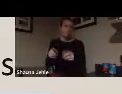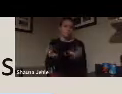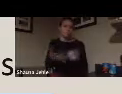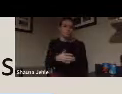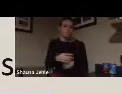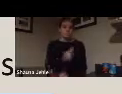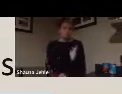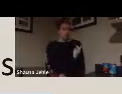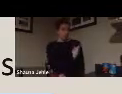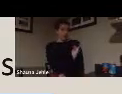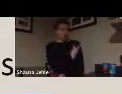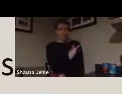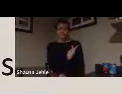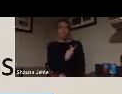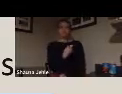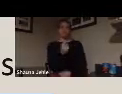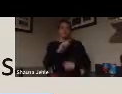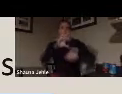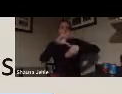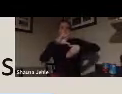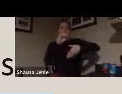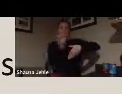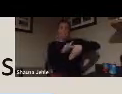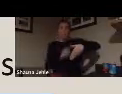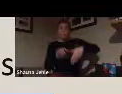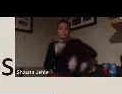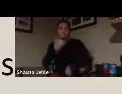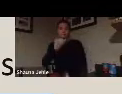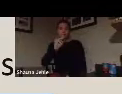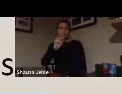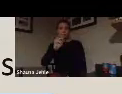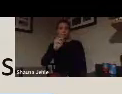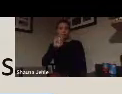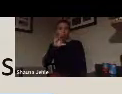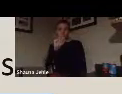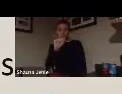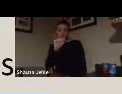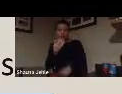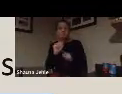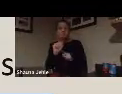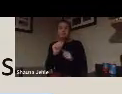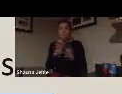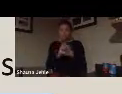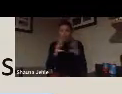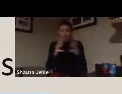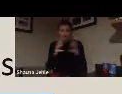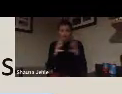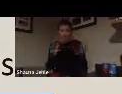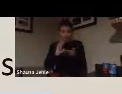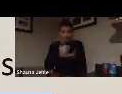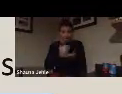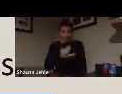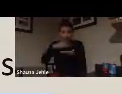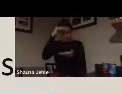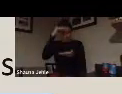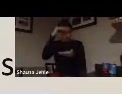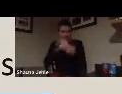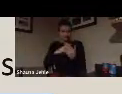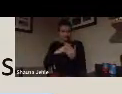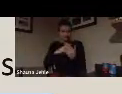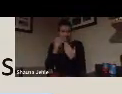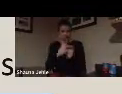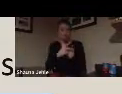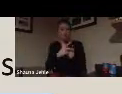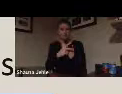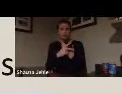for us, that was the Americas region. So a lot of our learning in the program was directed towards